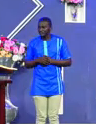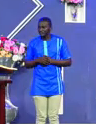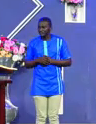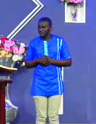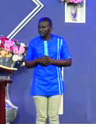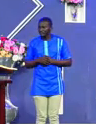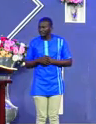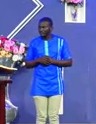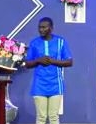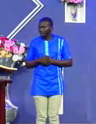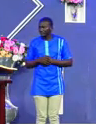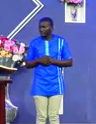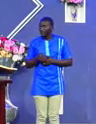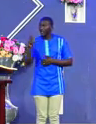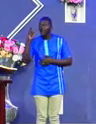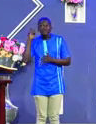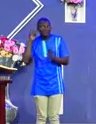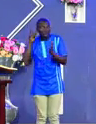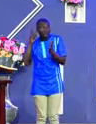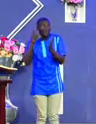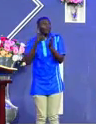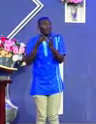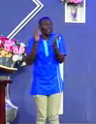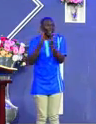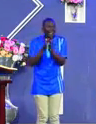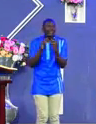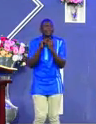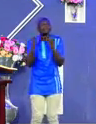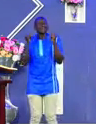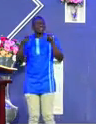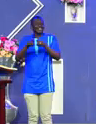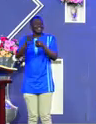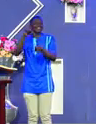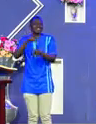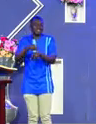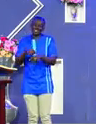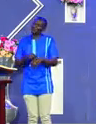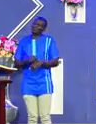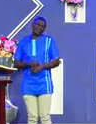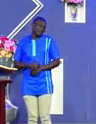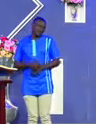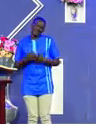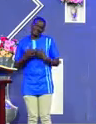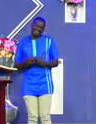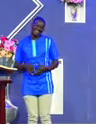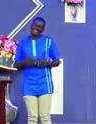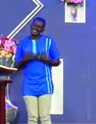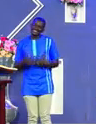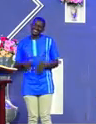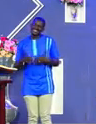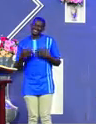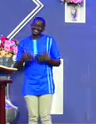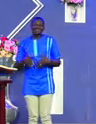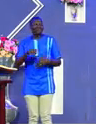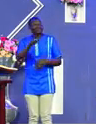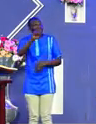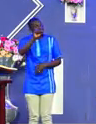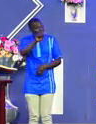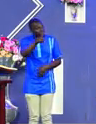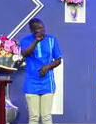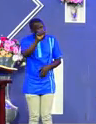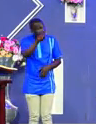Ate ovanga kubeera omusawo ng'ate oli musumba. But not only a doctor but as well a pastor. Ye